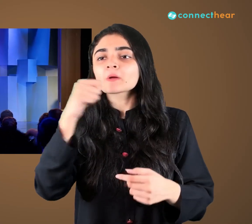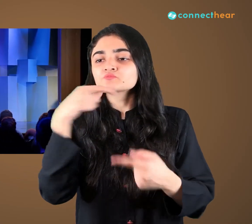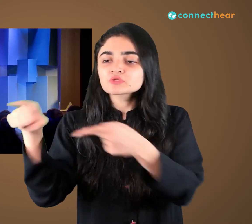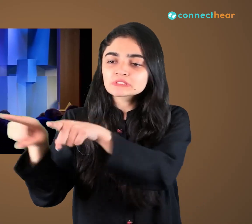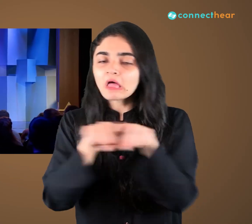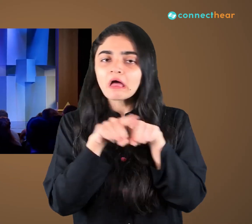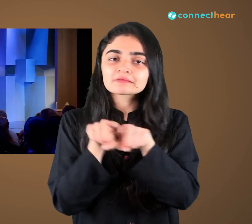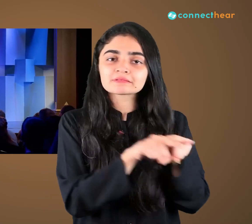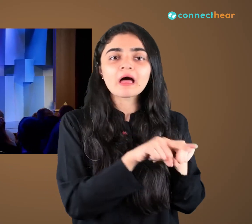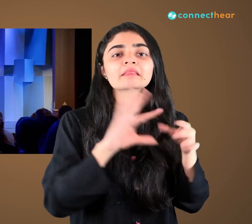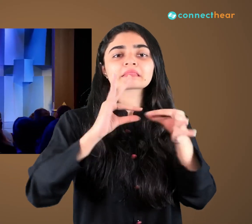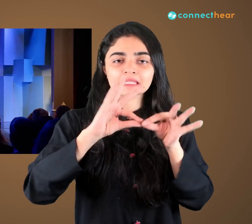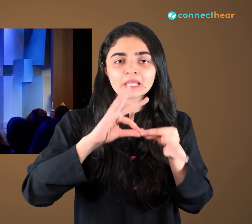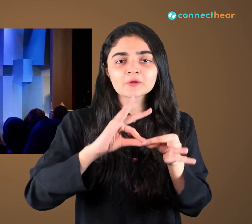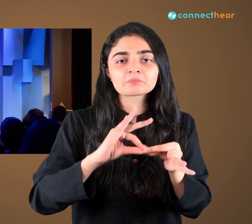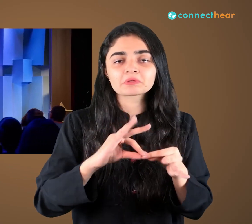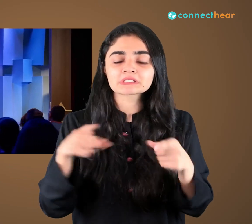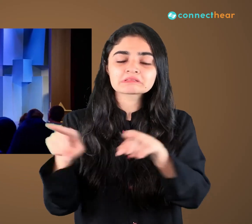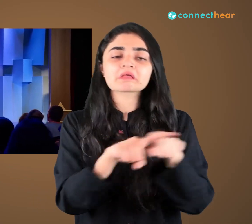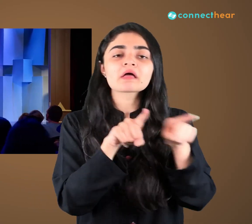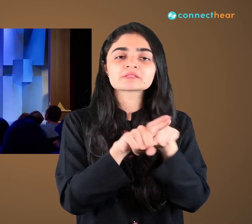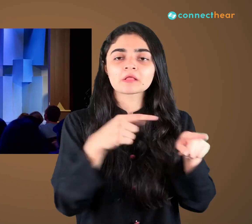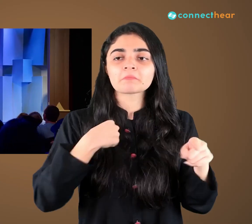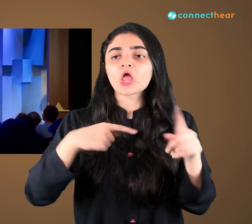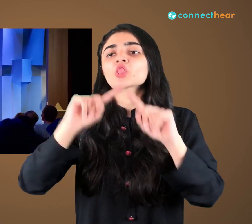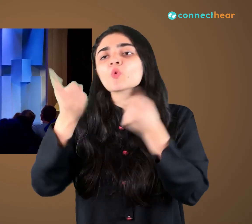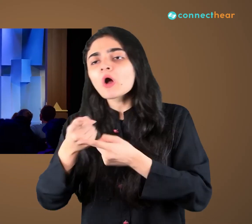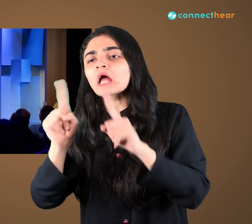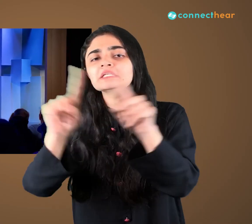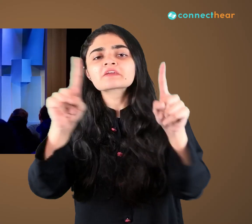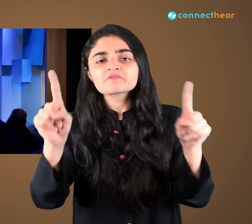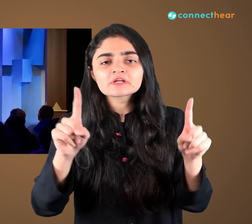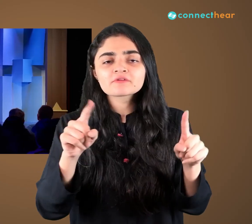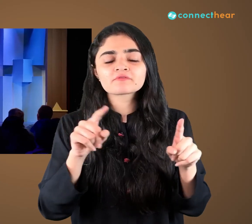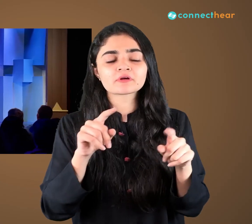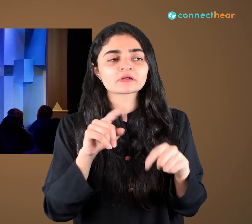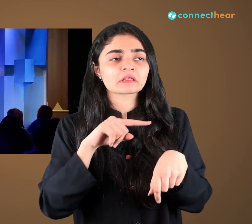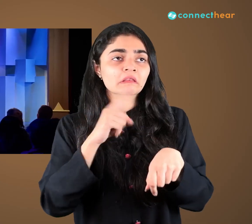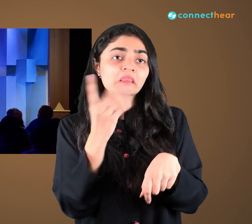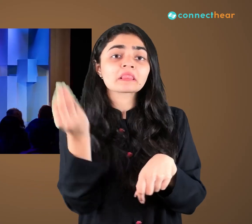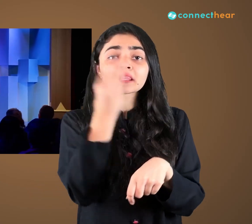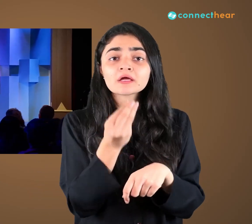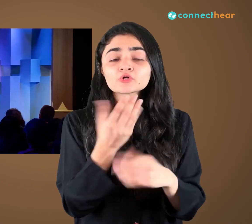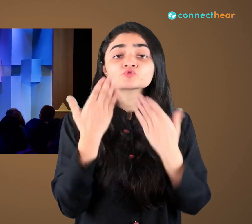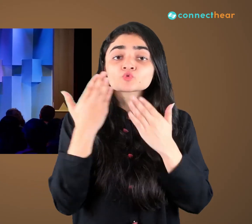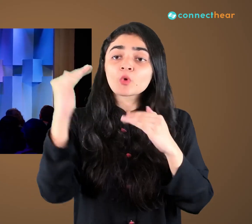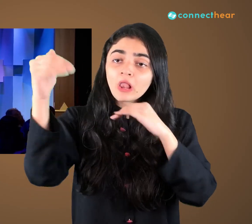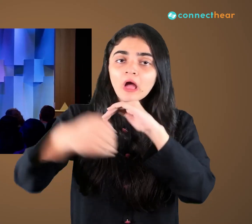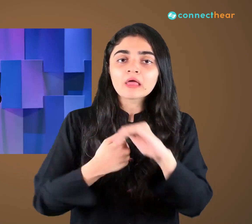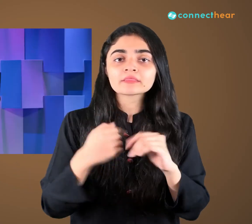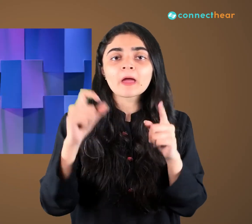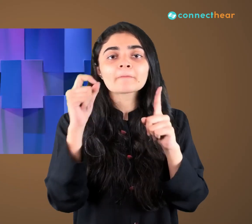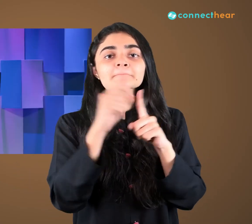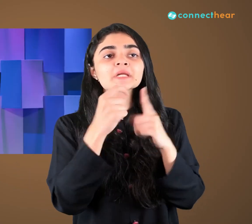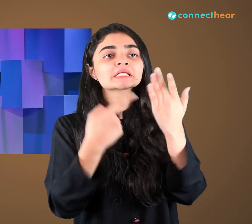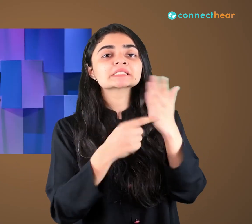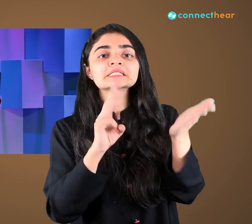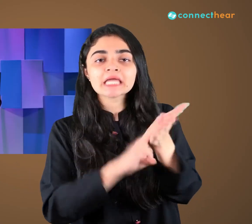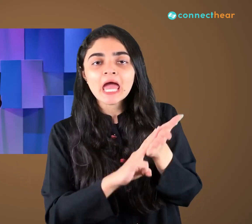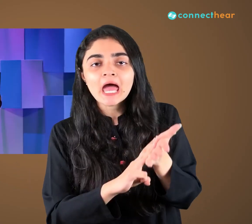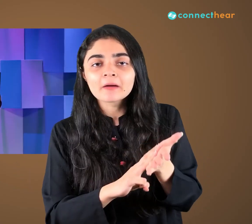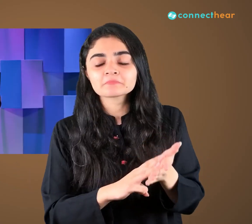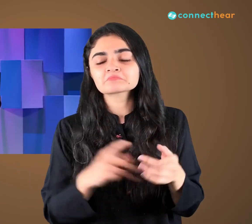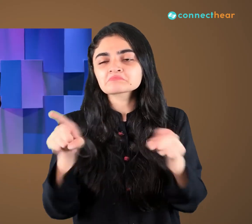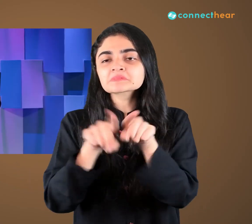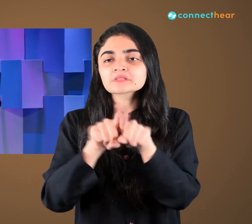grocery stores, pay bills, run errands, whatever it was, I would go translate for them. And it was cool. It wasn't a big deal. Except for the time